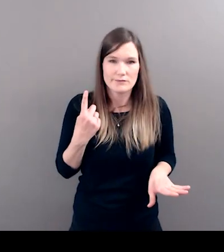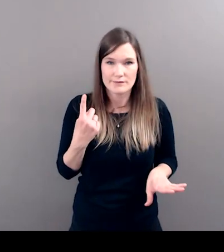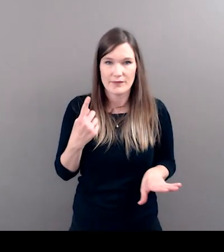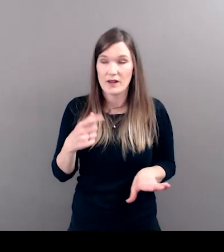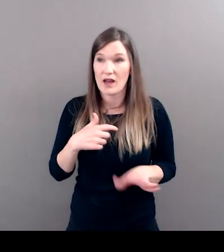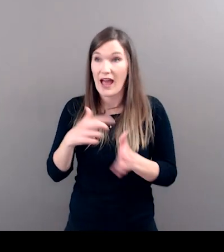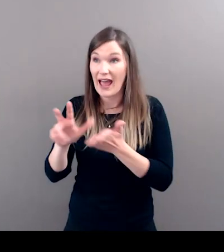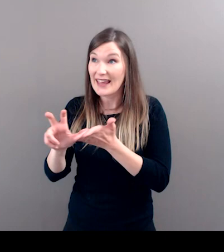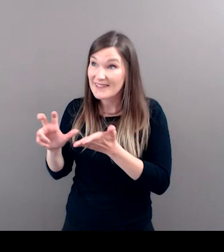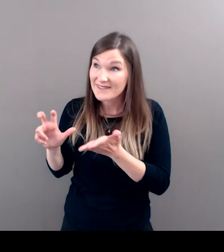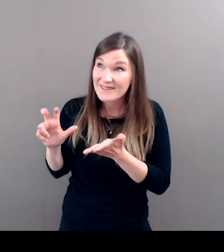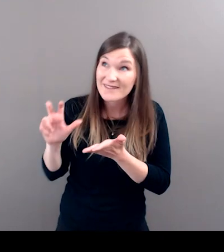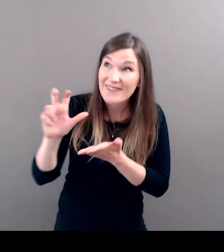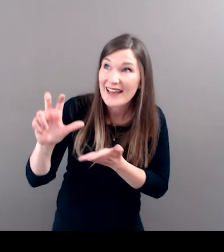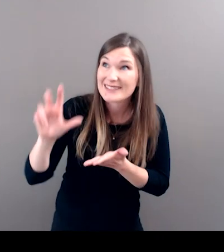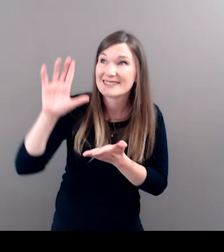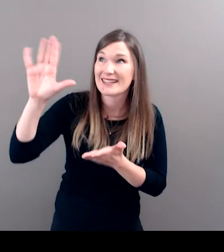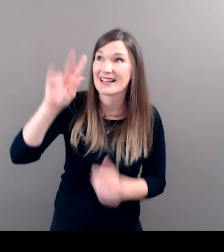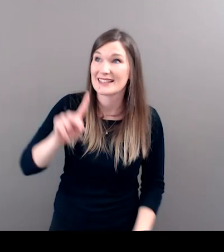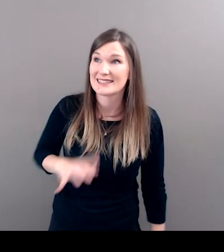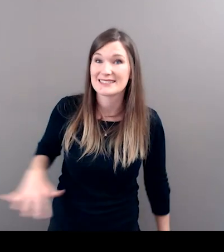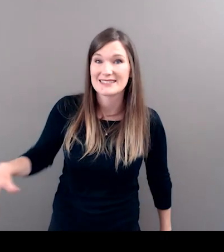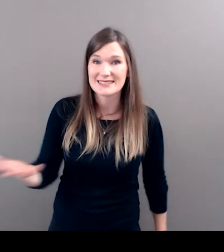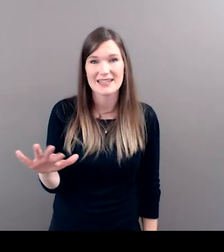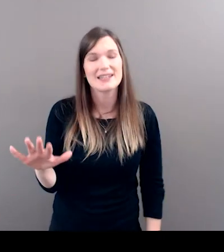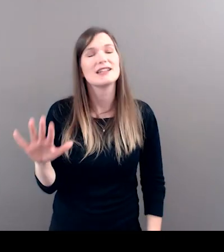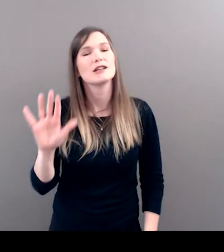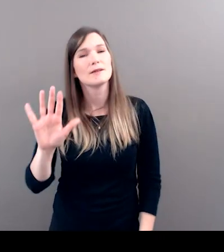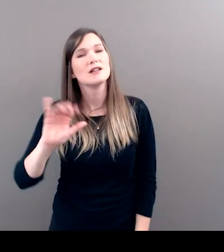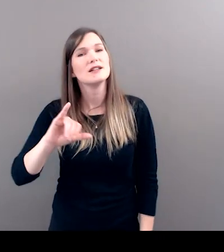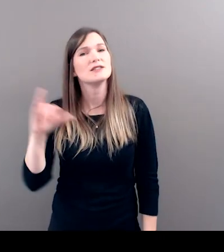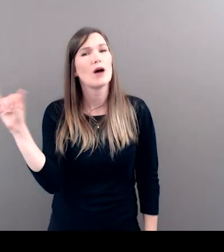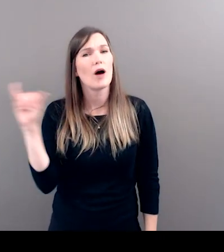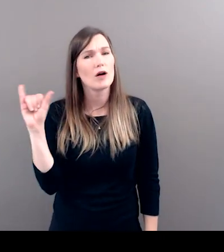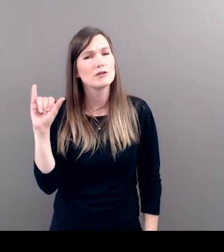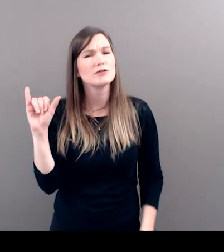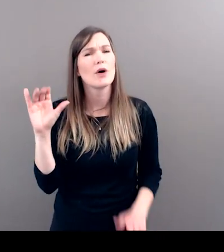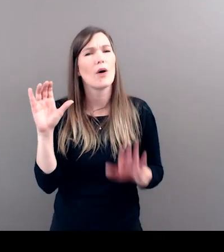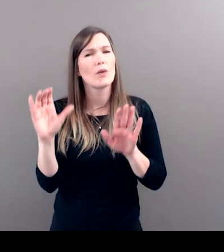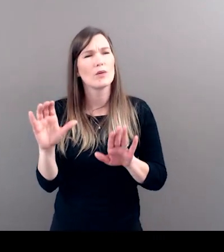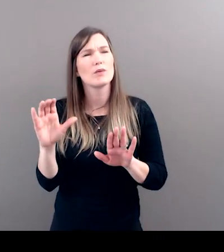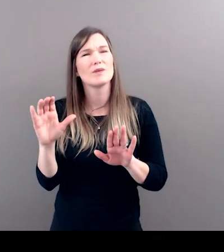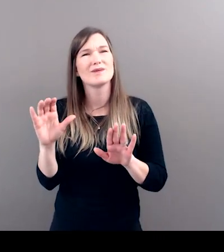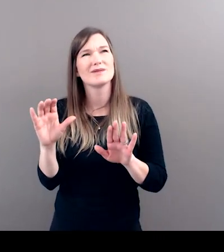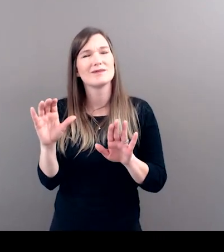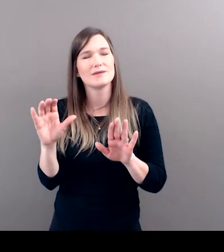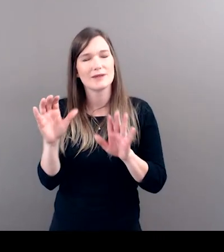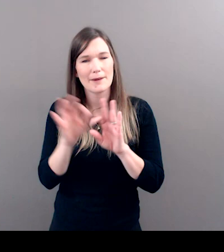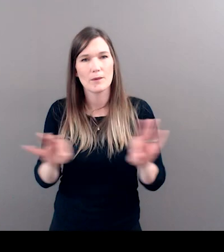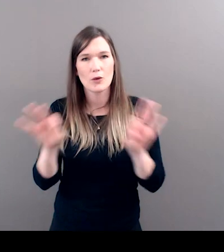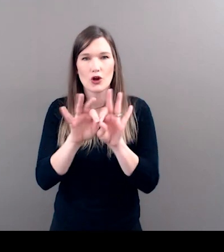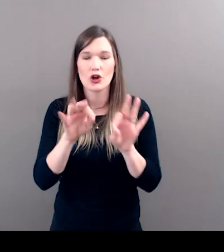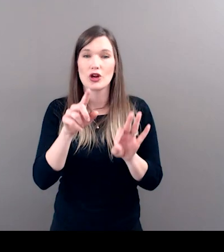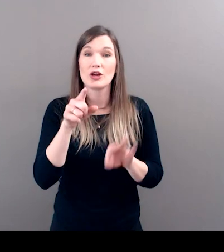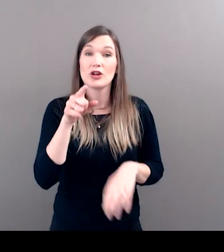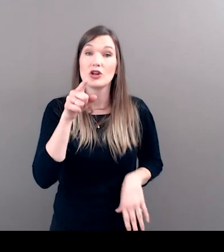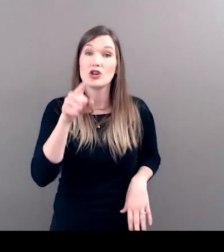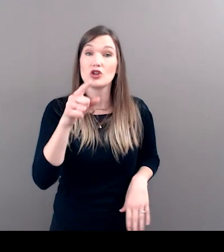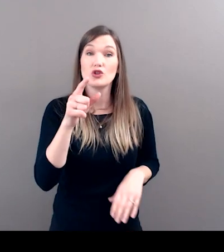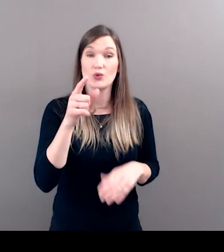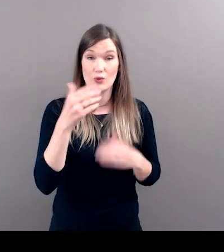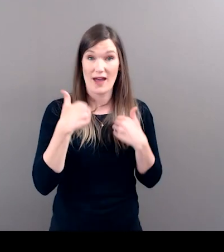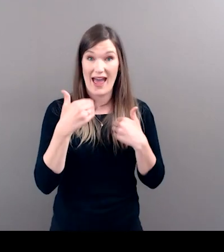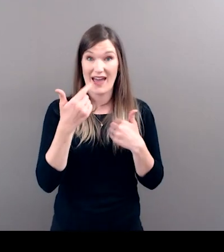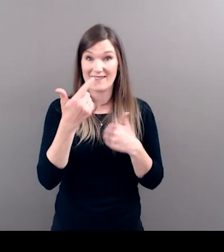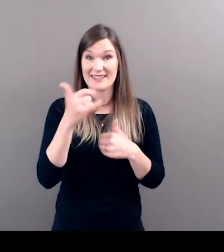the kingdom, but it also is you giving your gift an assignment to accomplish